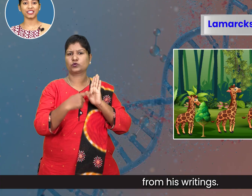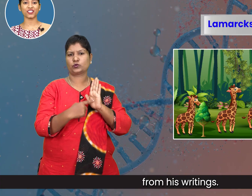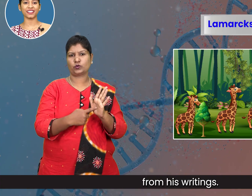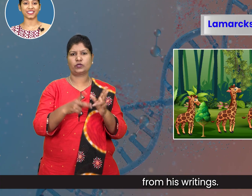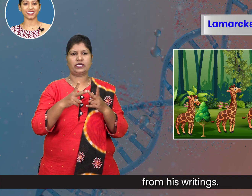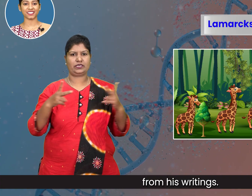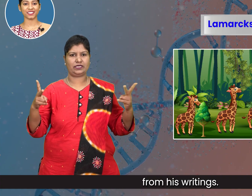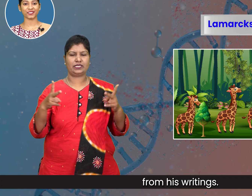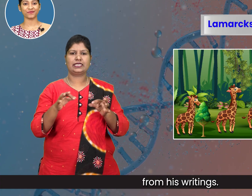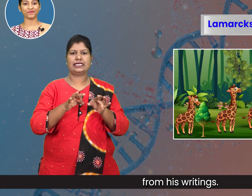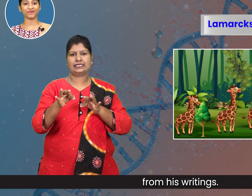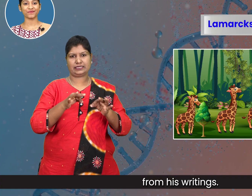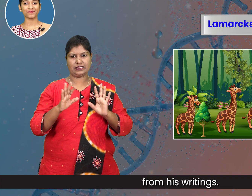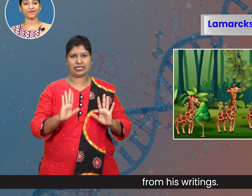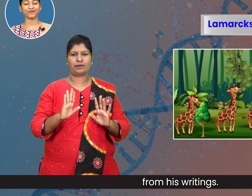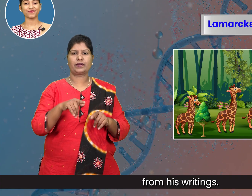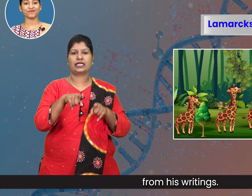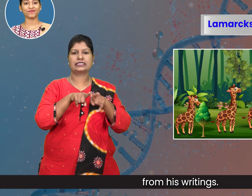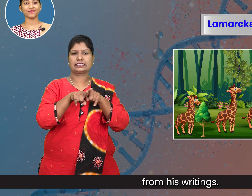from his writings.